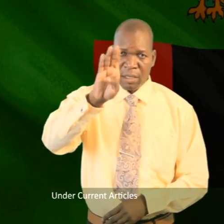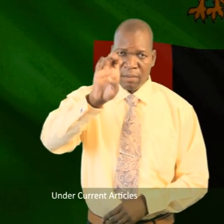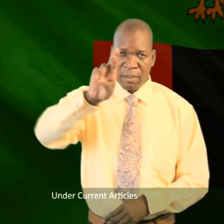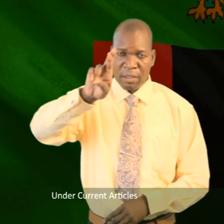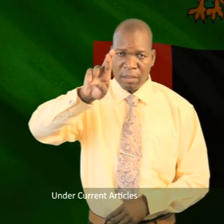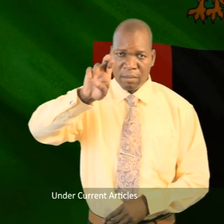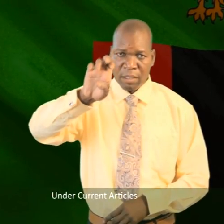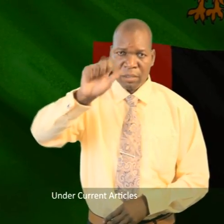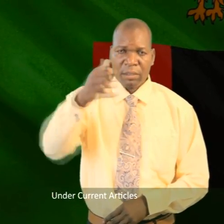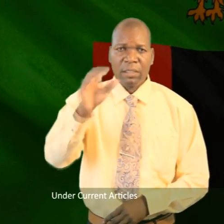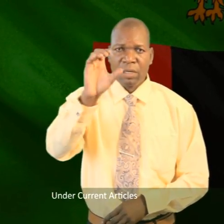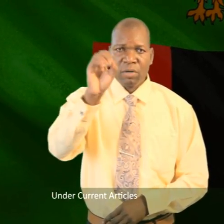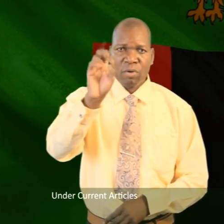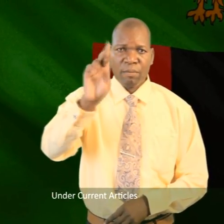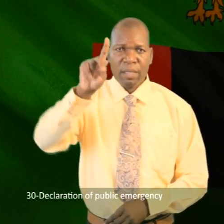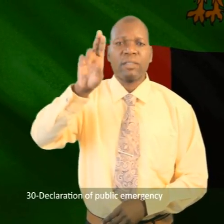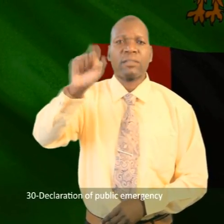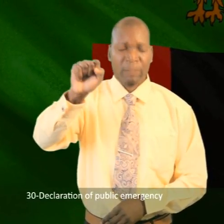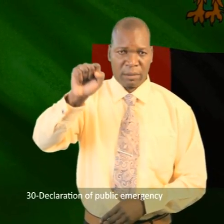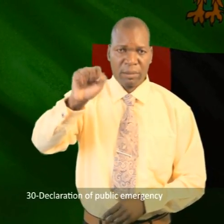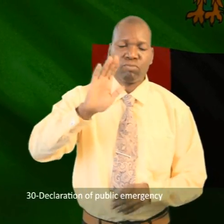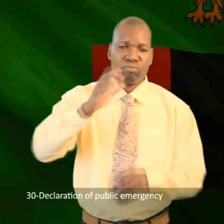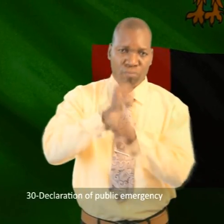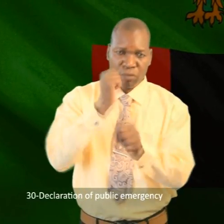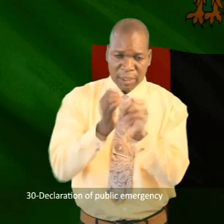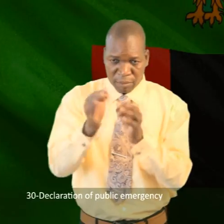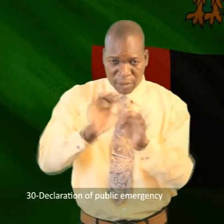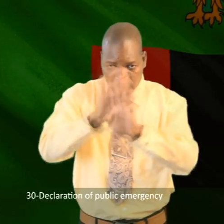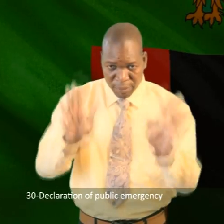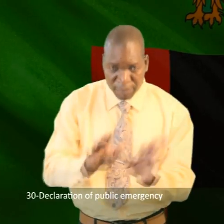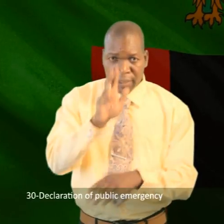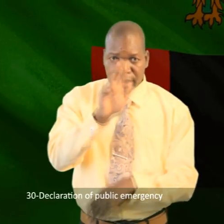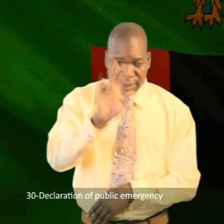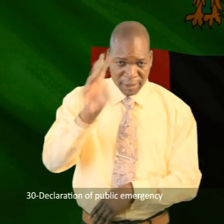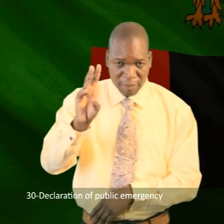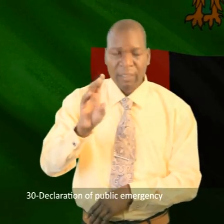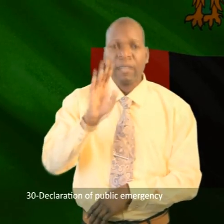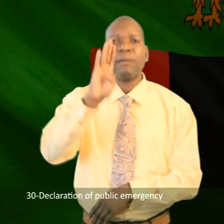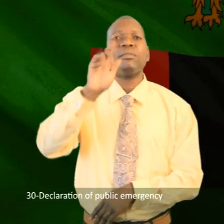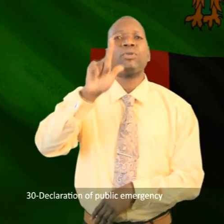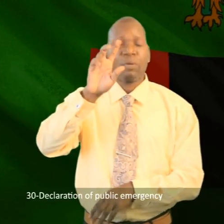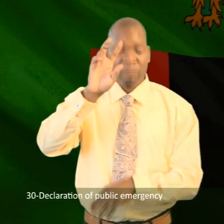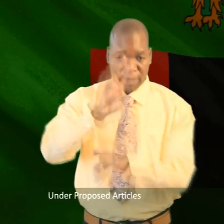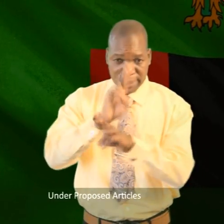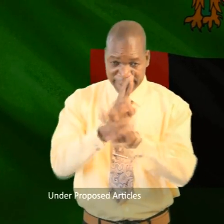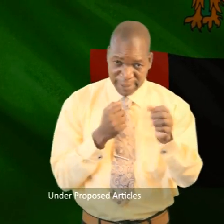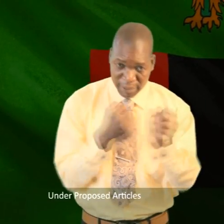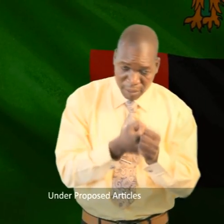Under current articles, 30. Declaration of public emergency. Under proposed article,